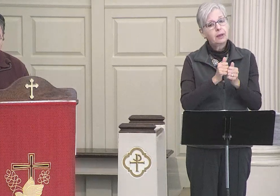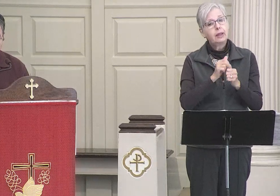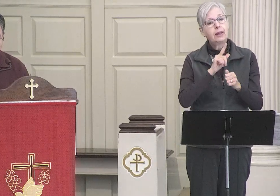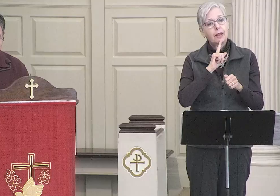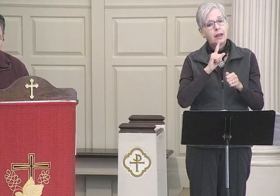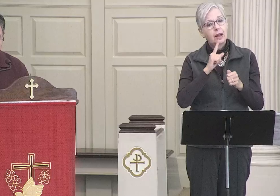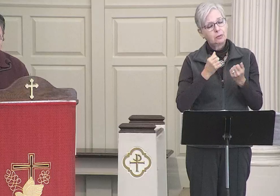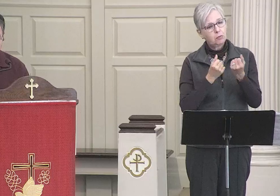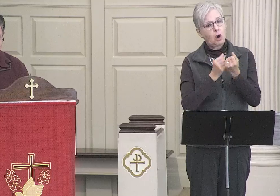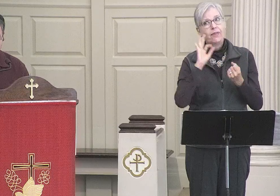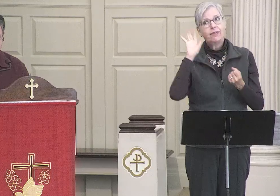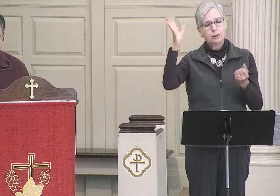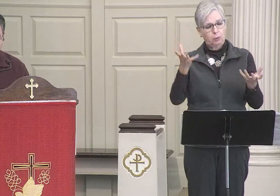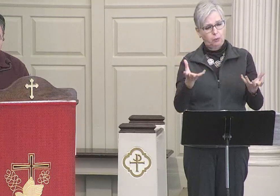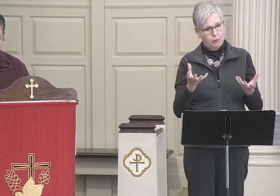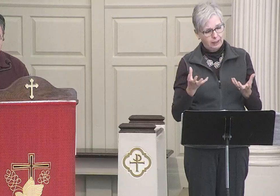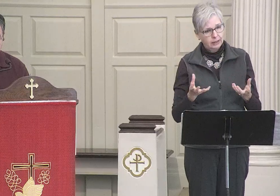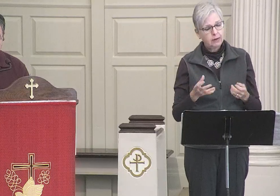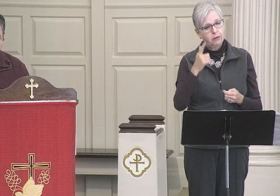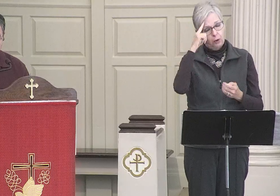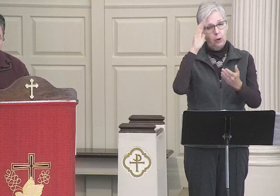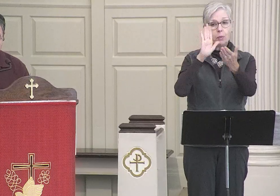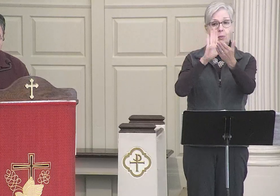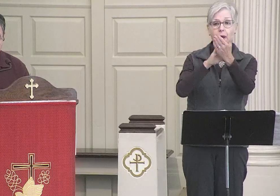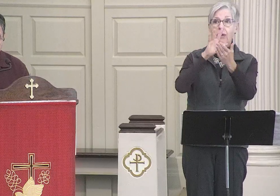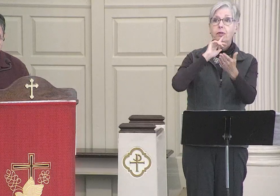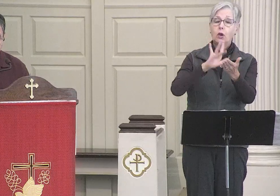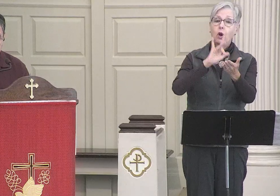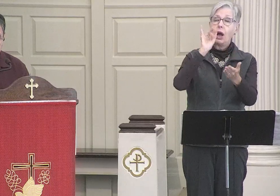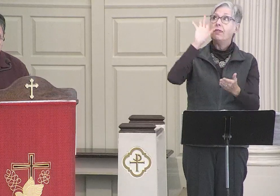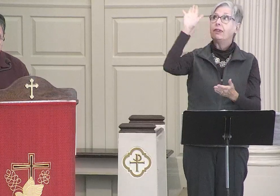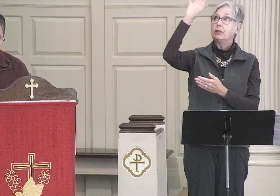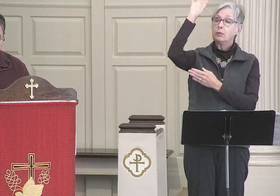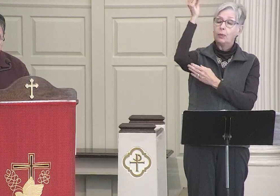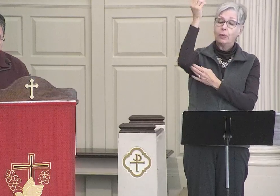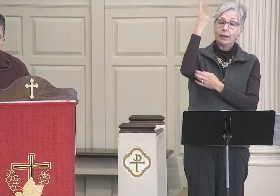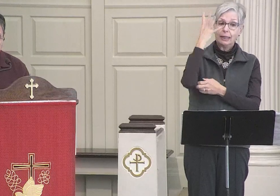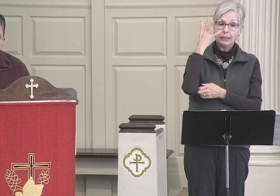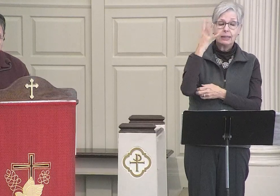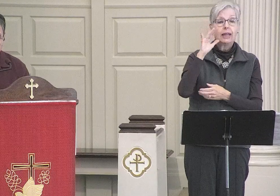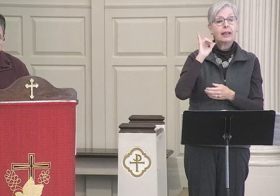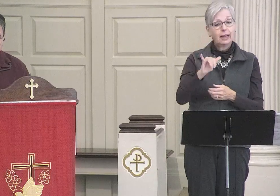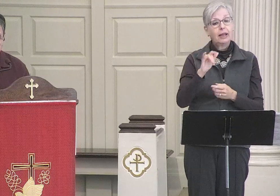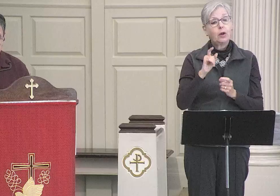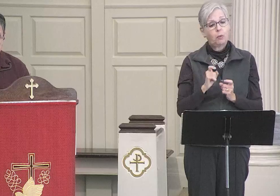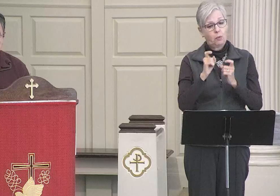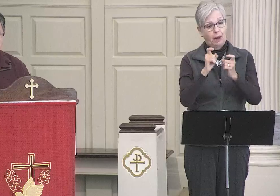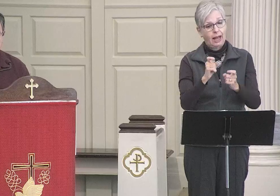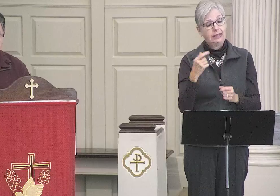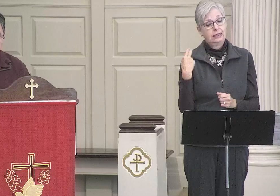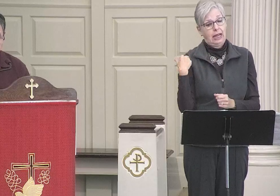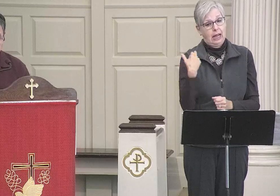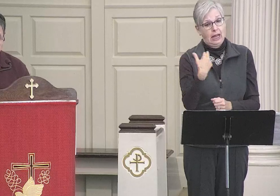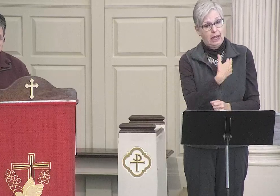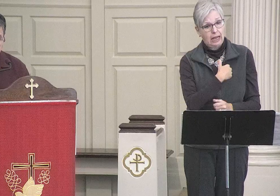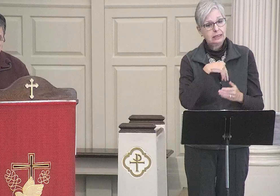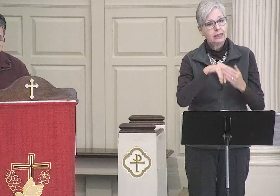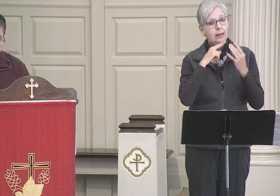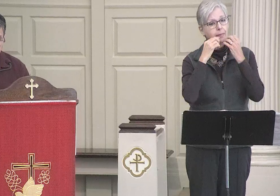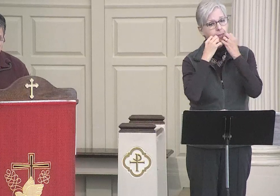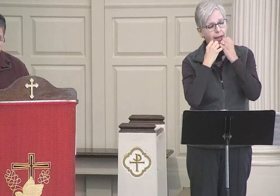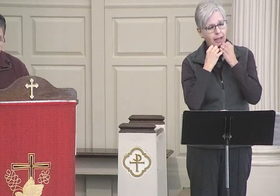his will, for the praise of the glory of his grace that he granted us in the Beloved.